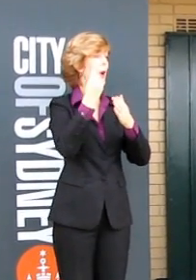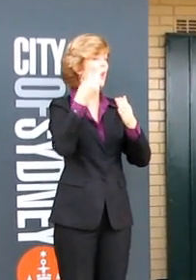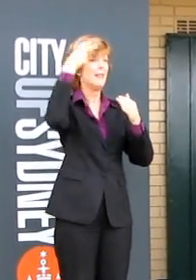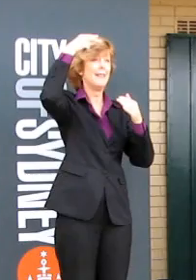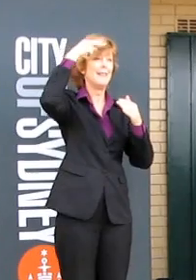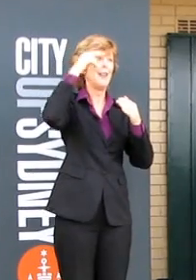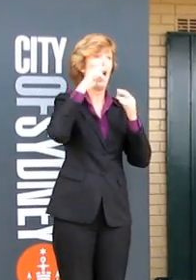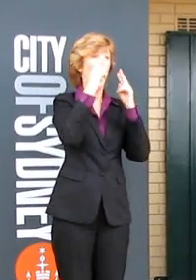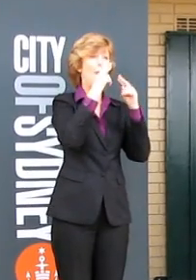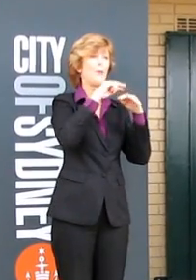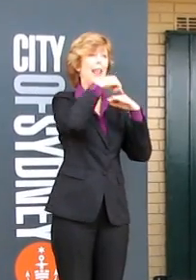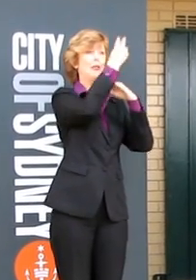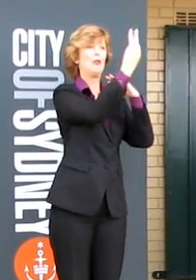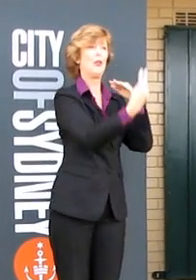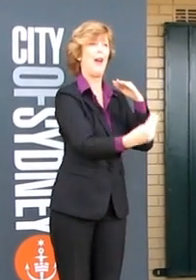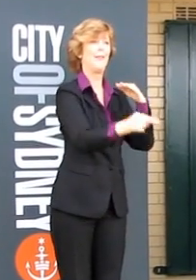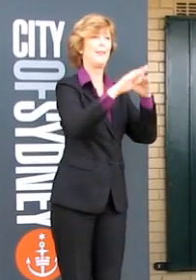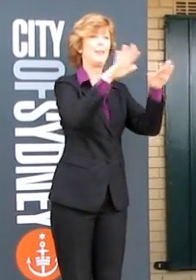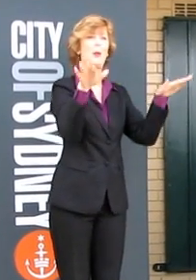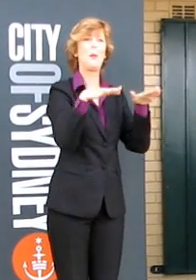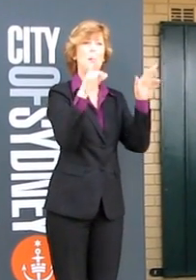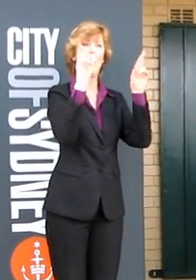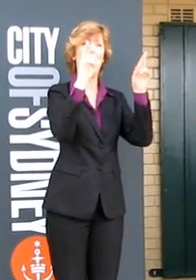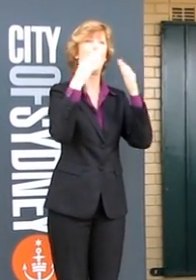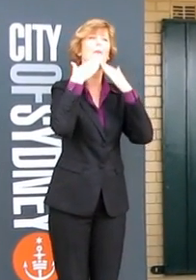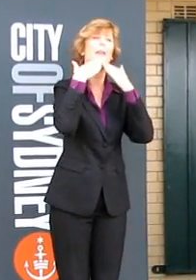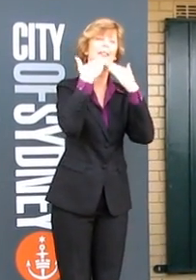pool, I hope. Thank you.